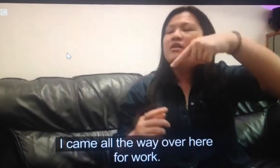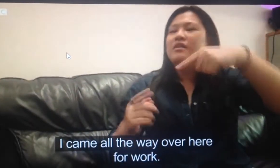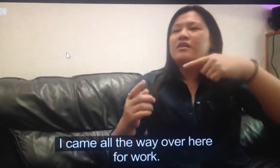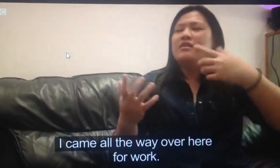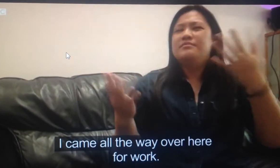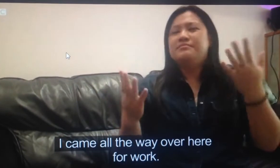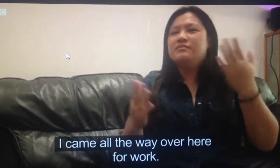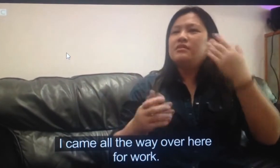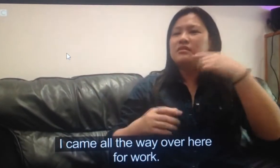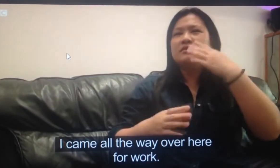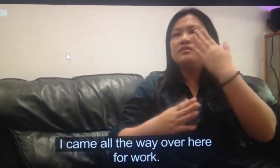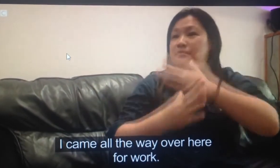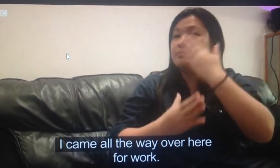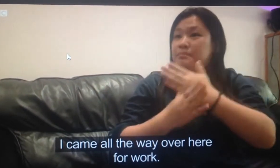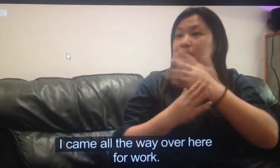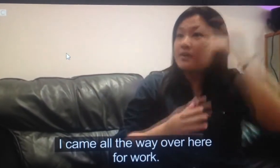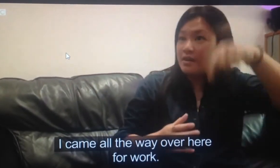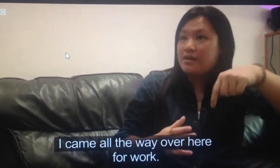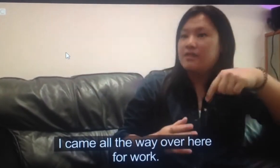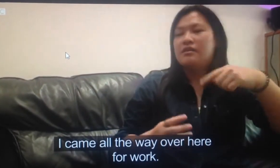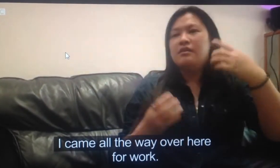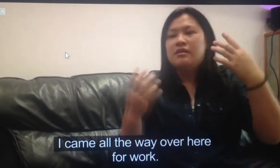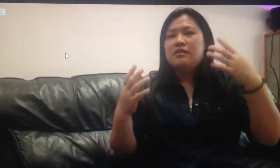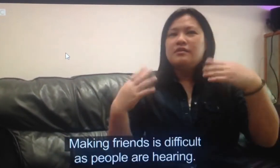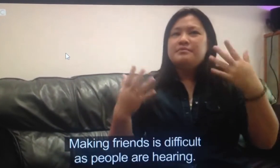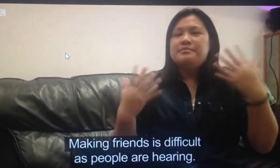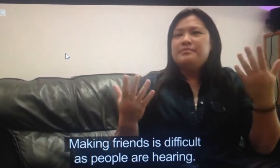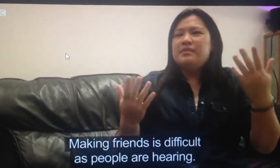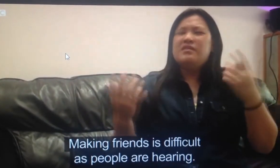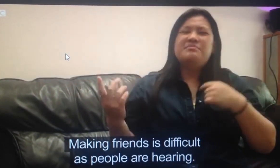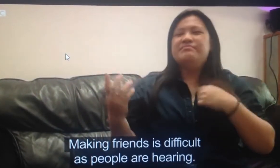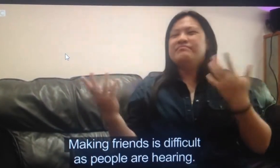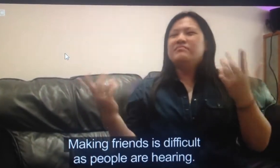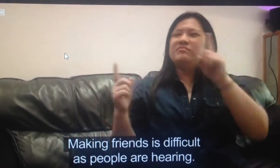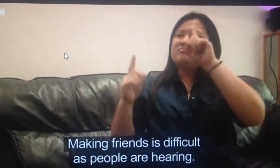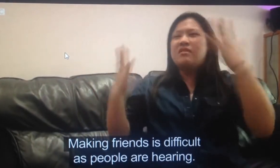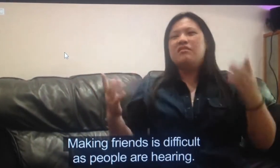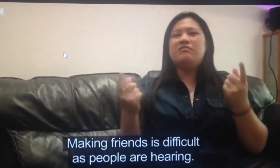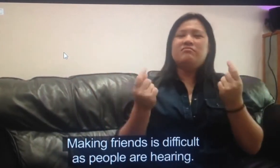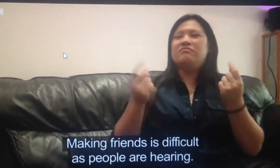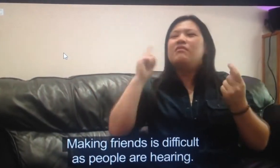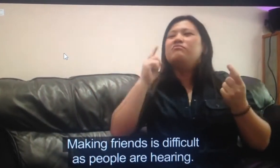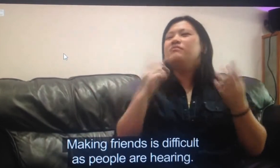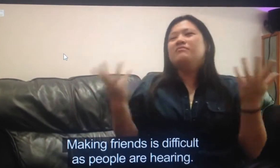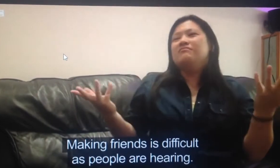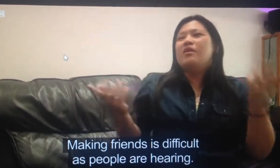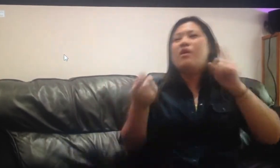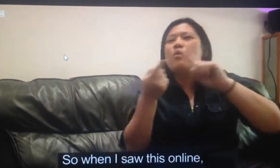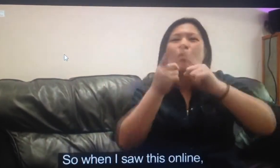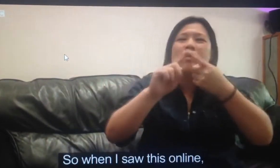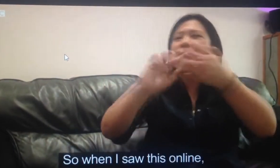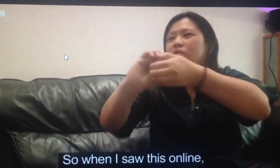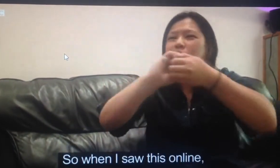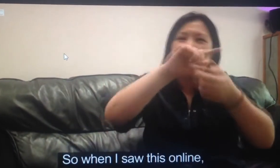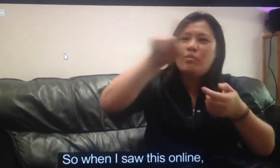all the way over here for work making friends is difficult as people are hearing so when I saw this